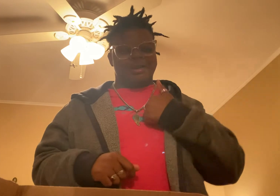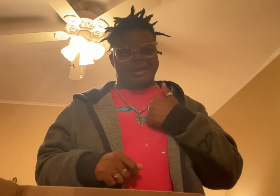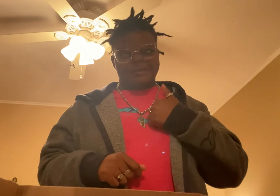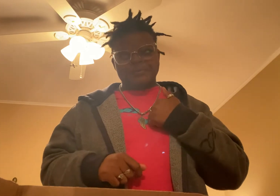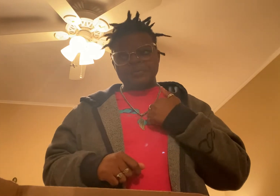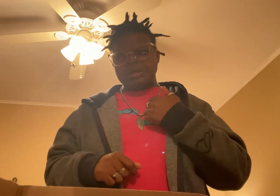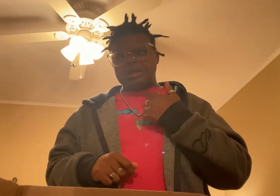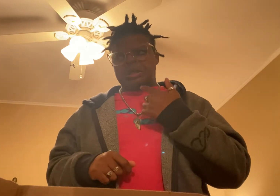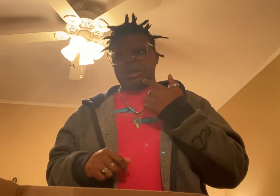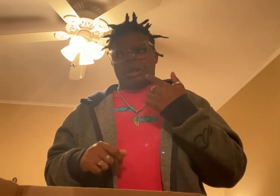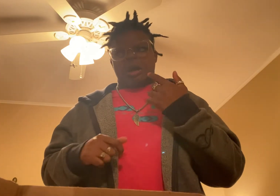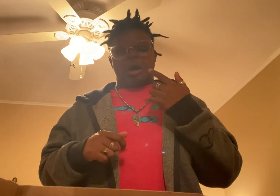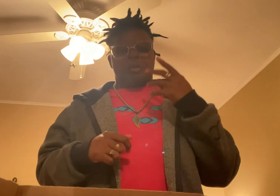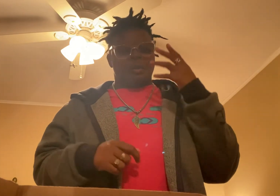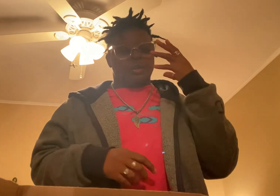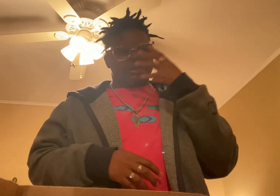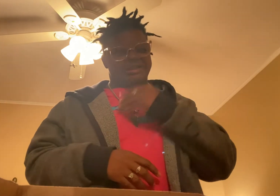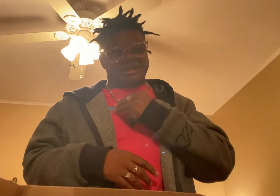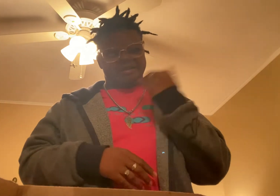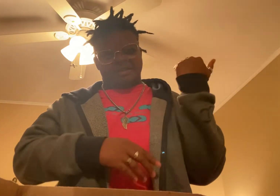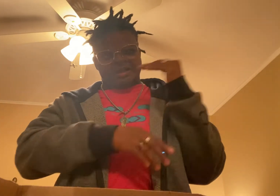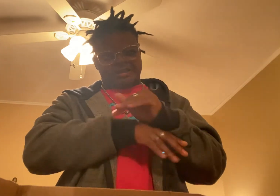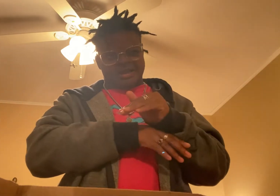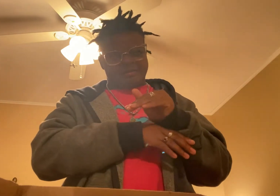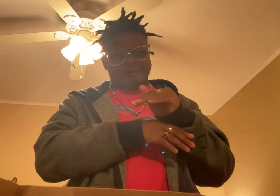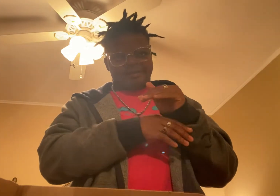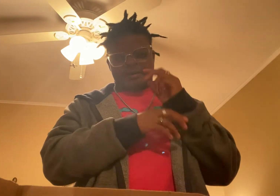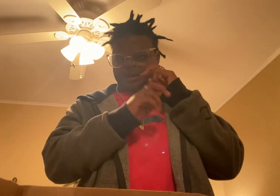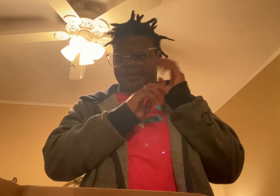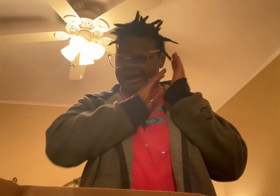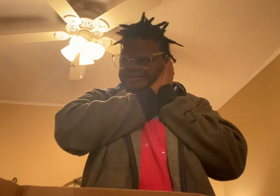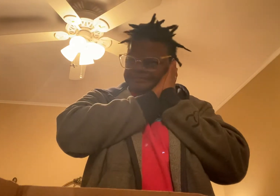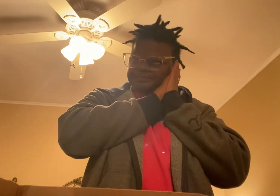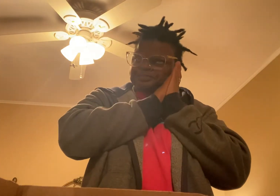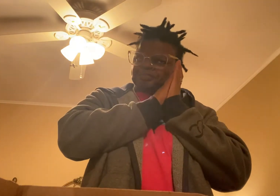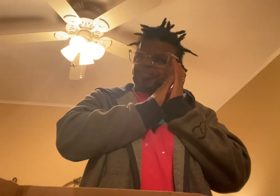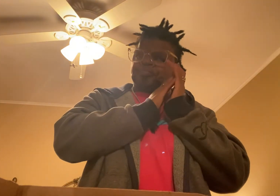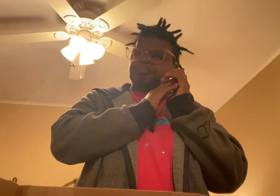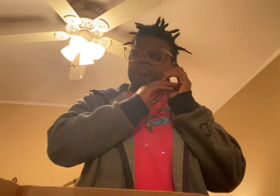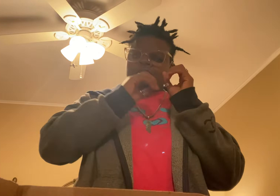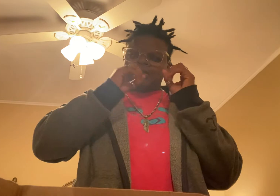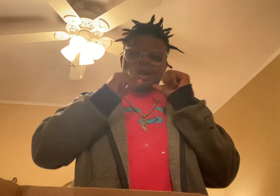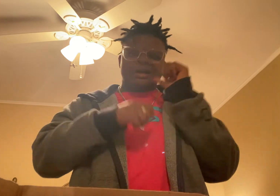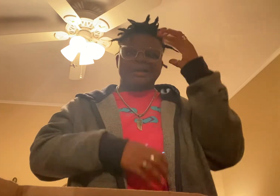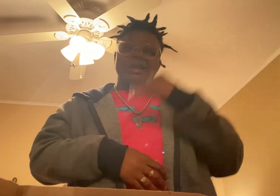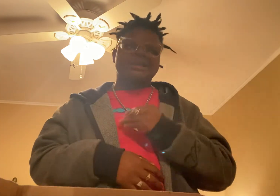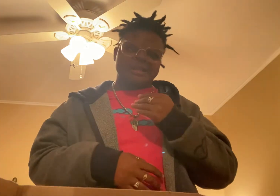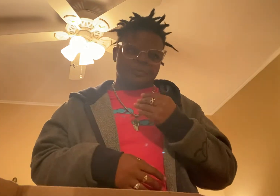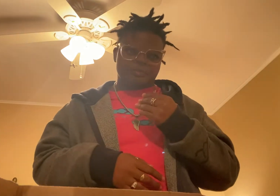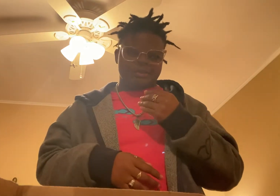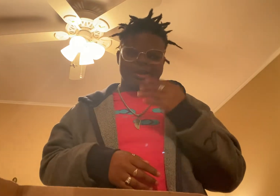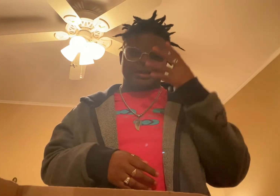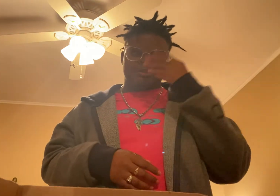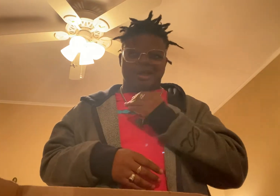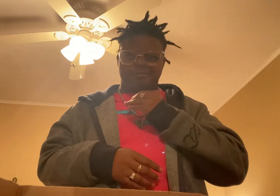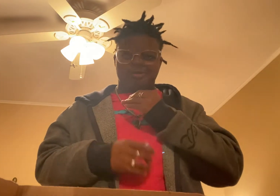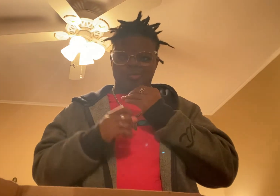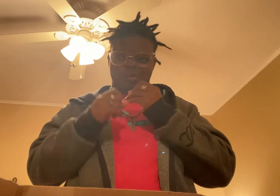me, I went to sleep last night on my bed. I did not sleep. I slept, woke